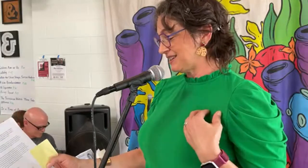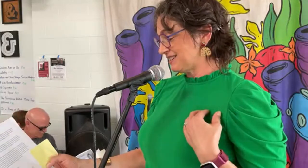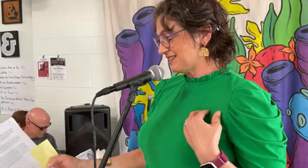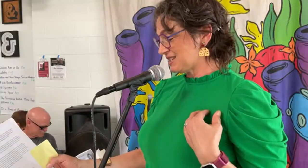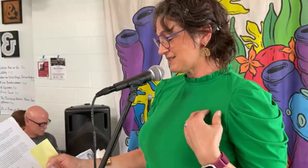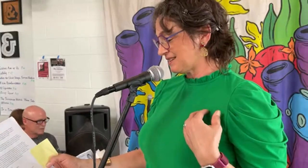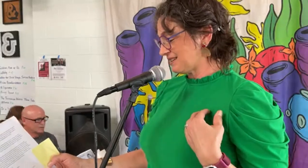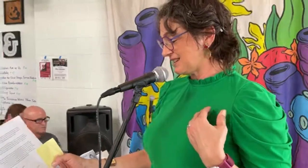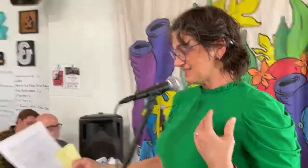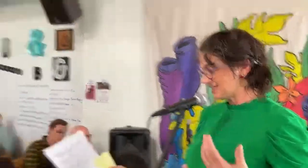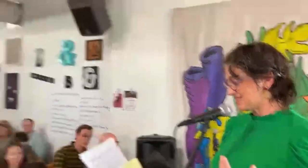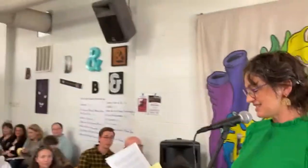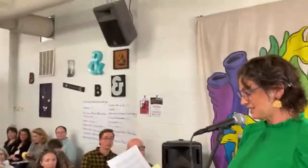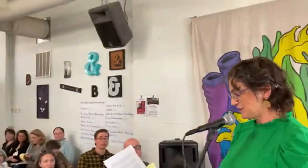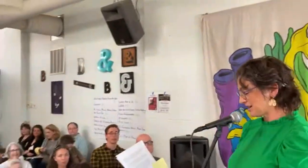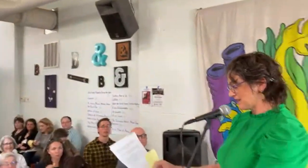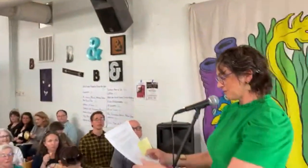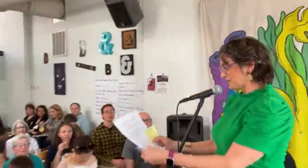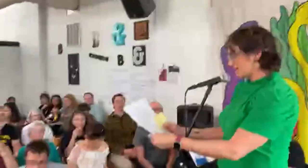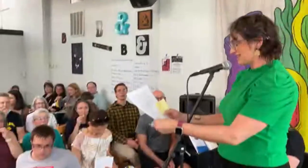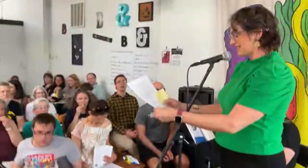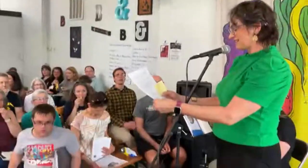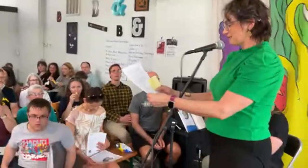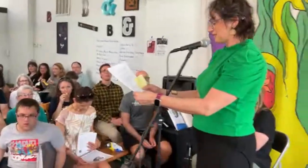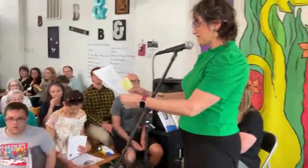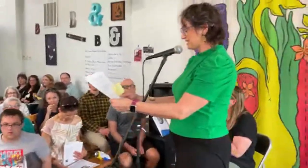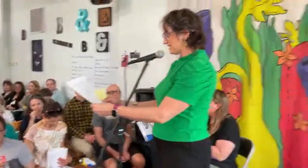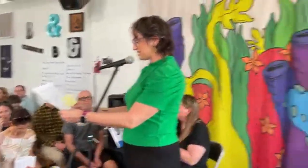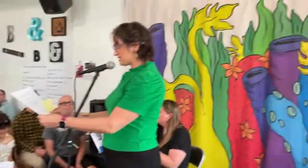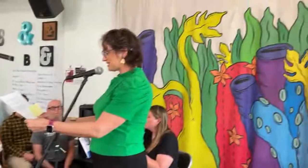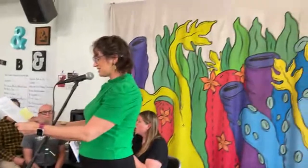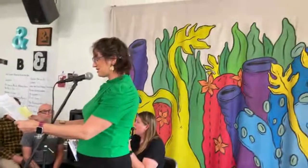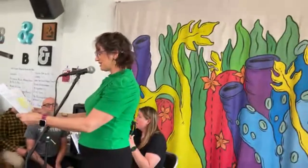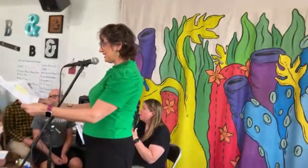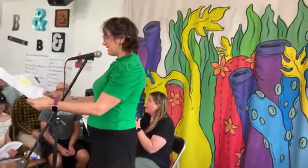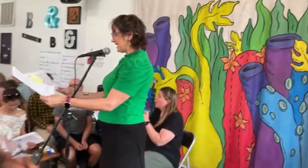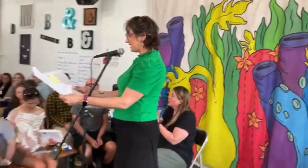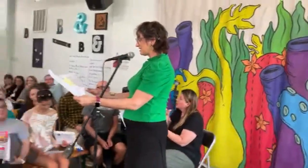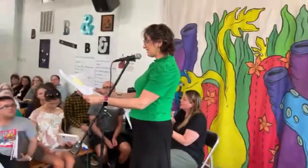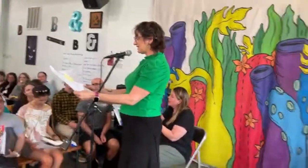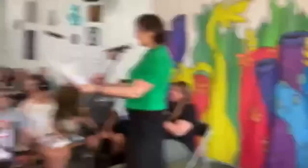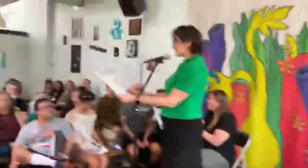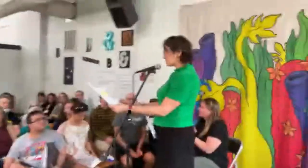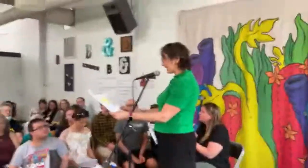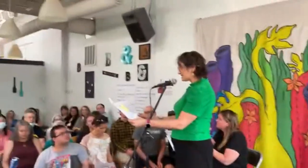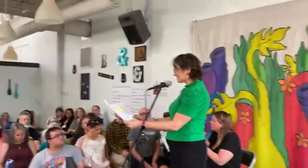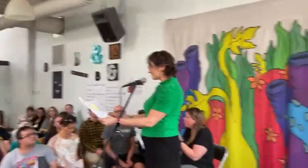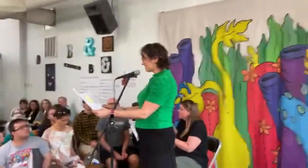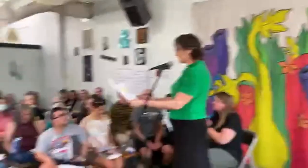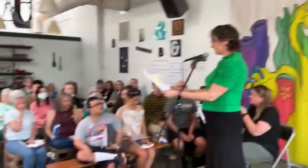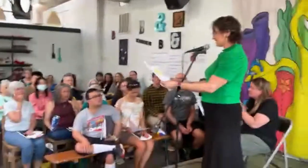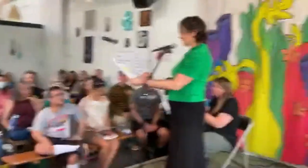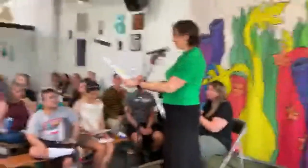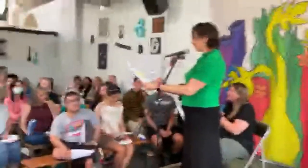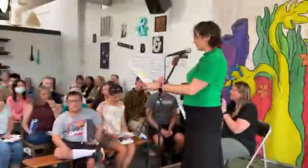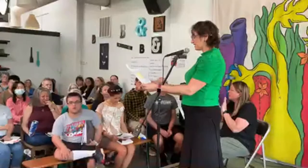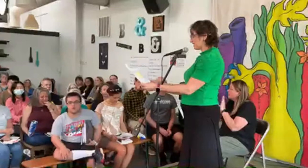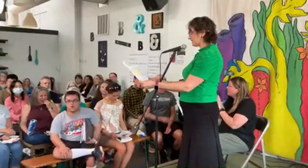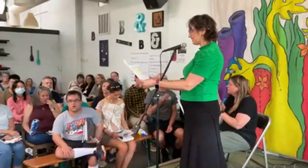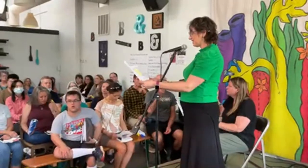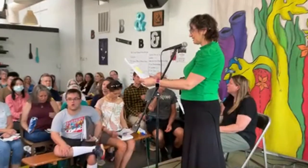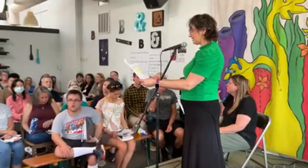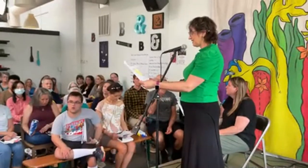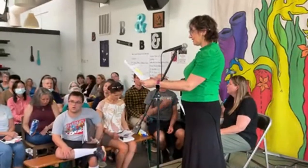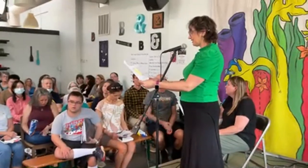my opinion. He's inducted into the American Academy of Arts and Letters this year and elected Chancellor of the